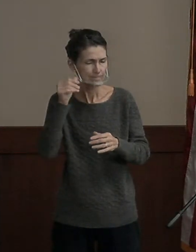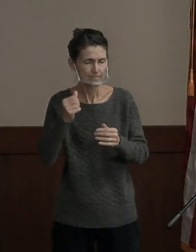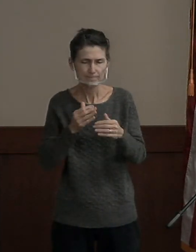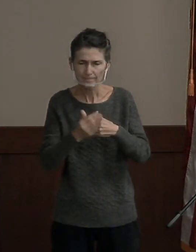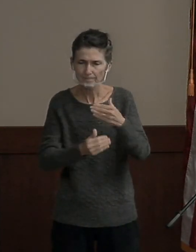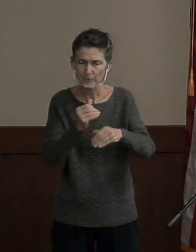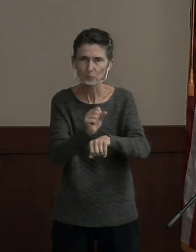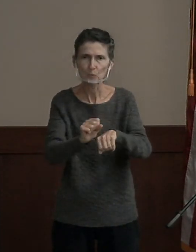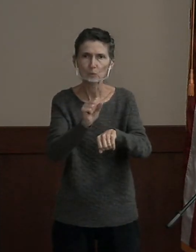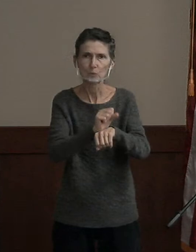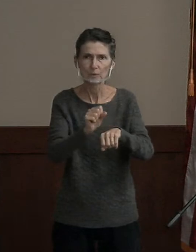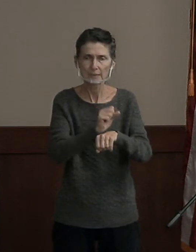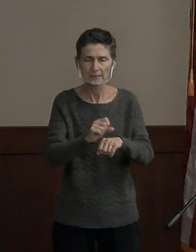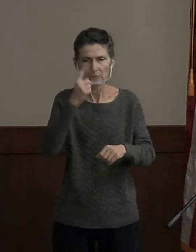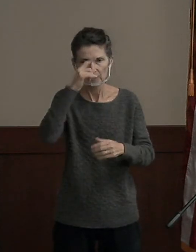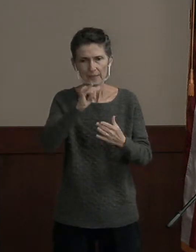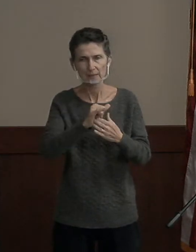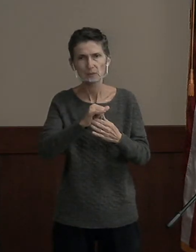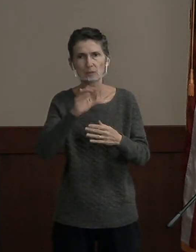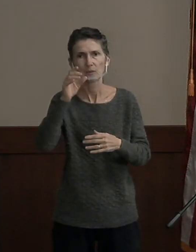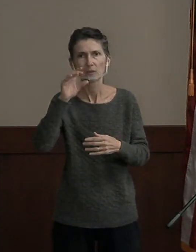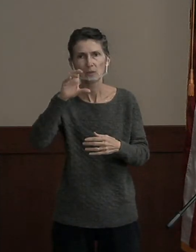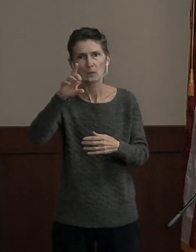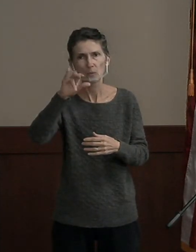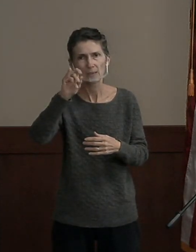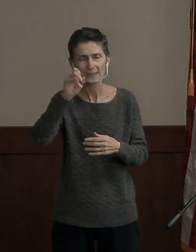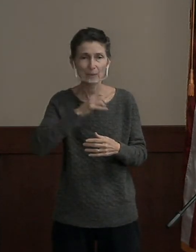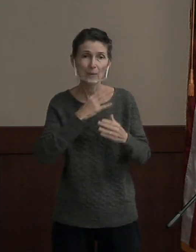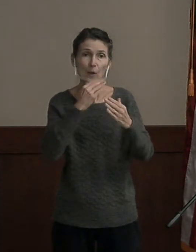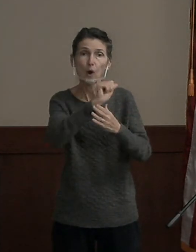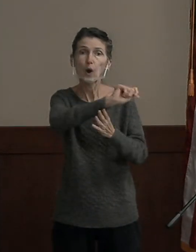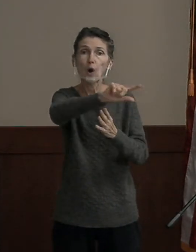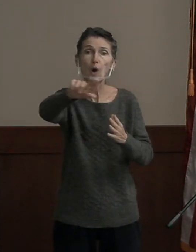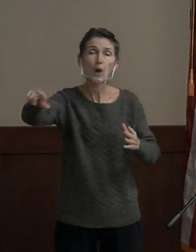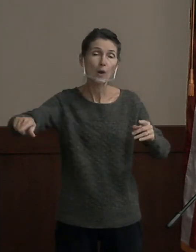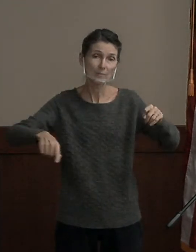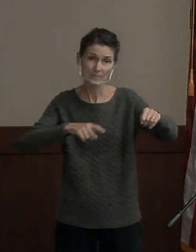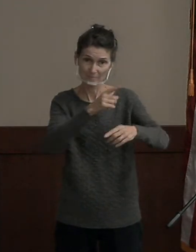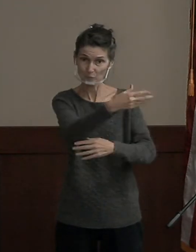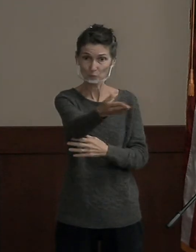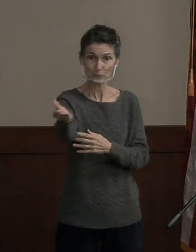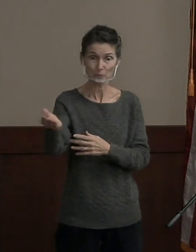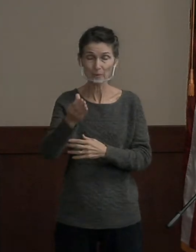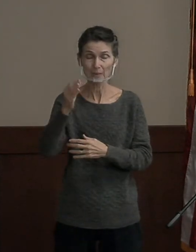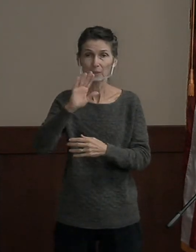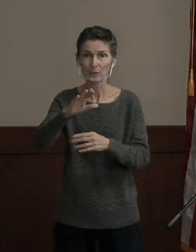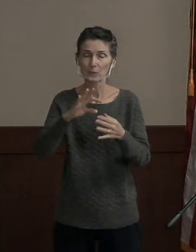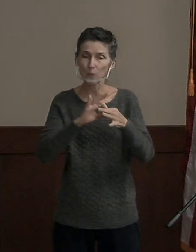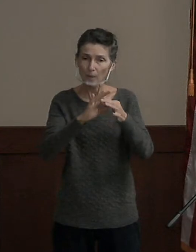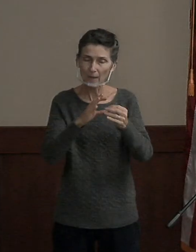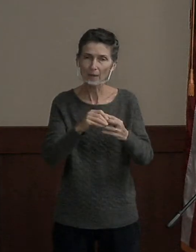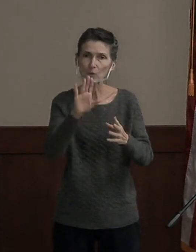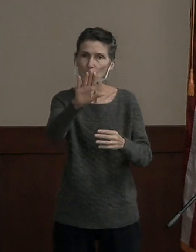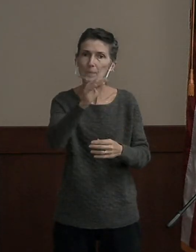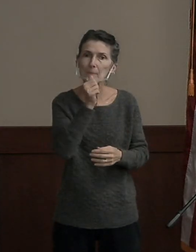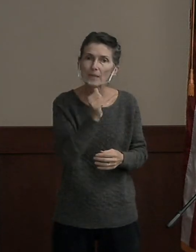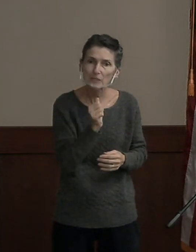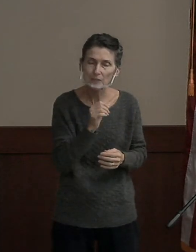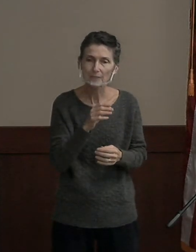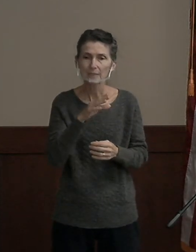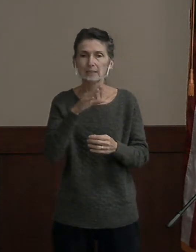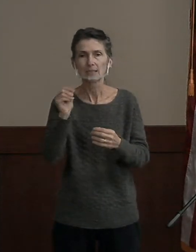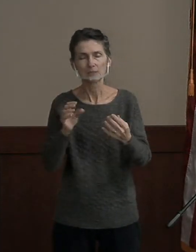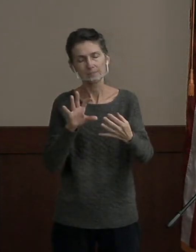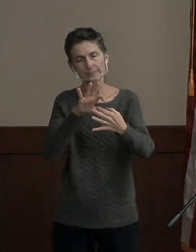crisis. Additionally, I would like to thank everyone in the community for your cooperation your patience, and for doing your part to keep your